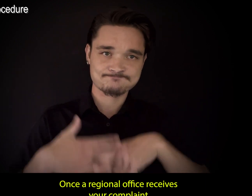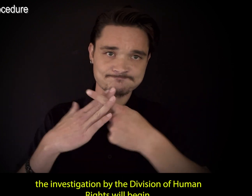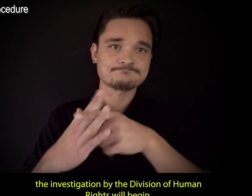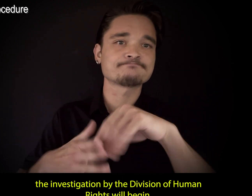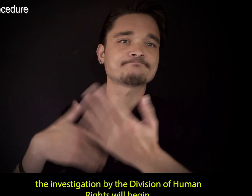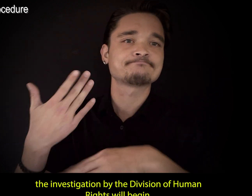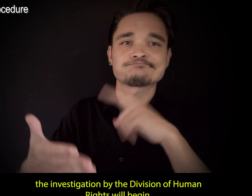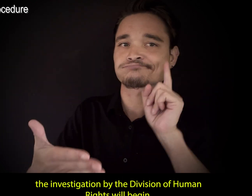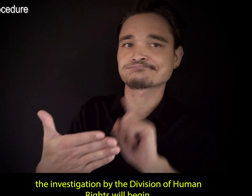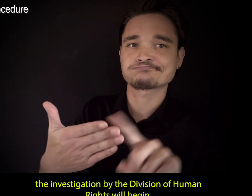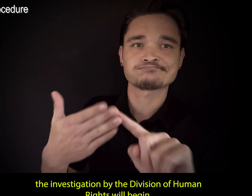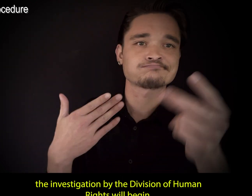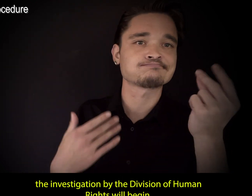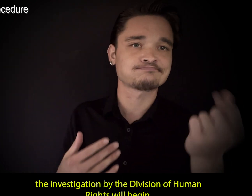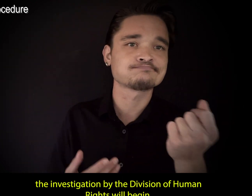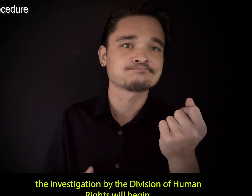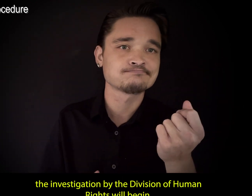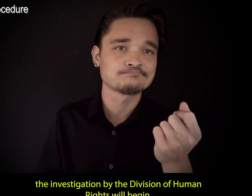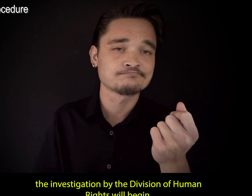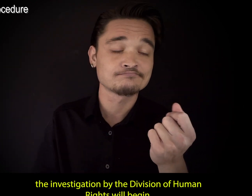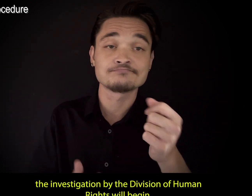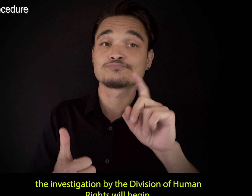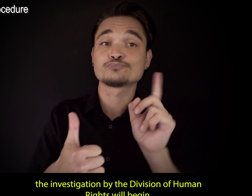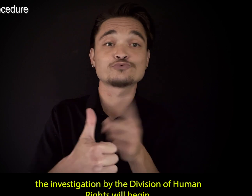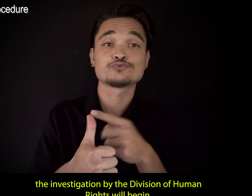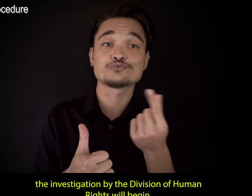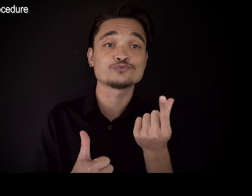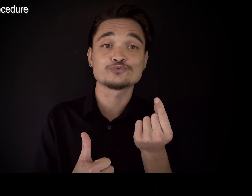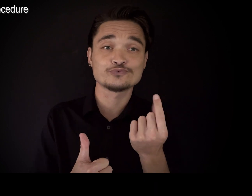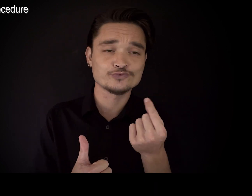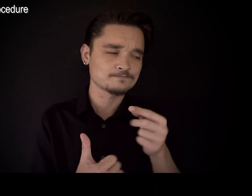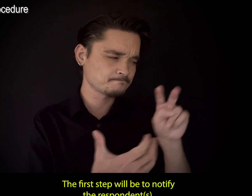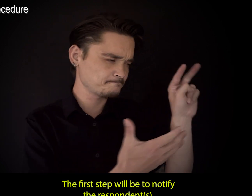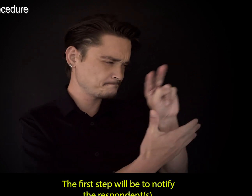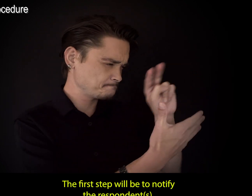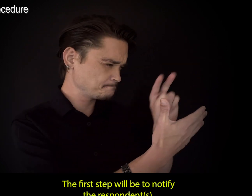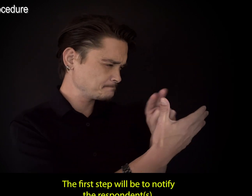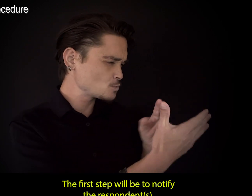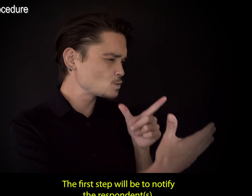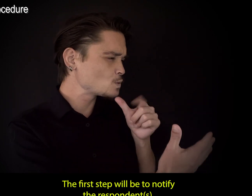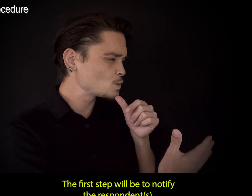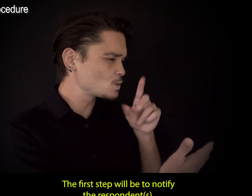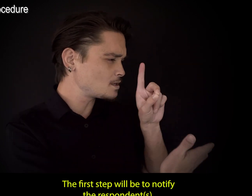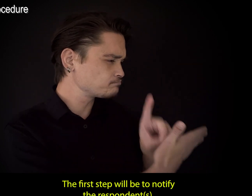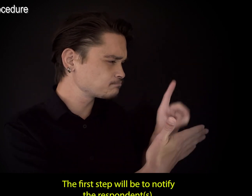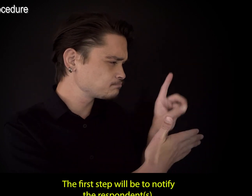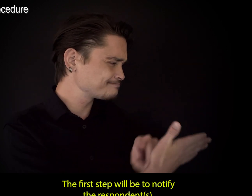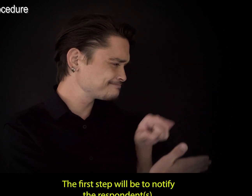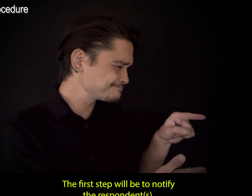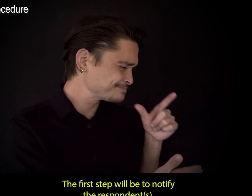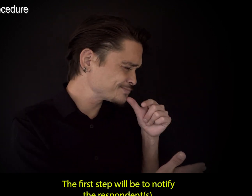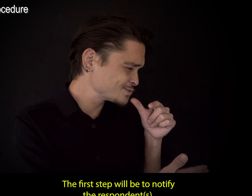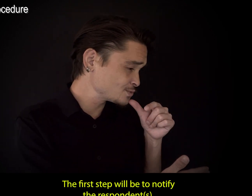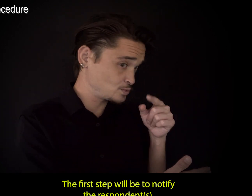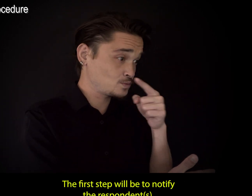the investigation by the Division of Human Rights will begin. The first step will be to notify the respondent